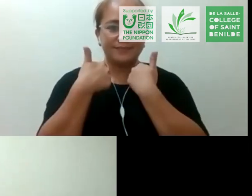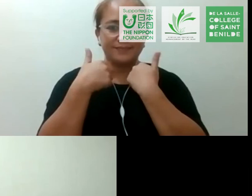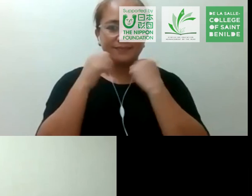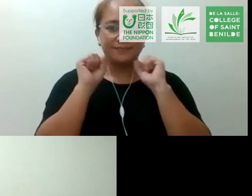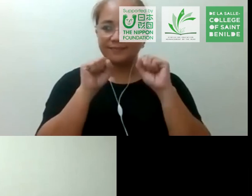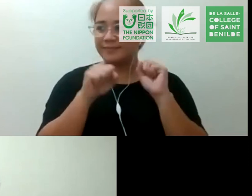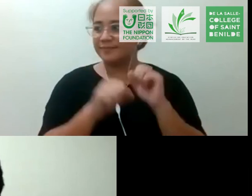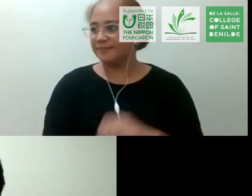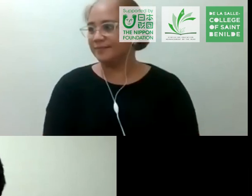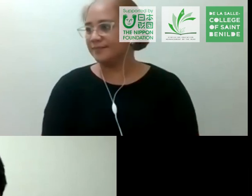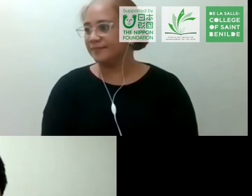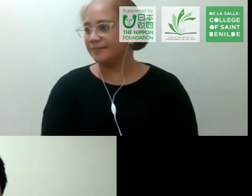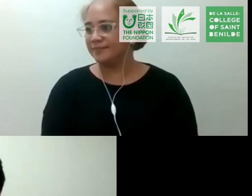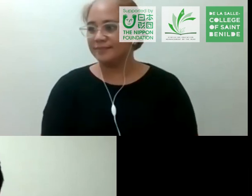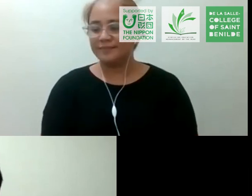Okay.